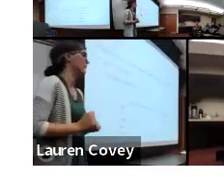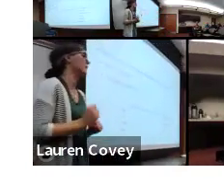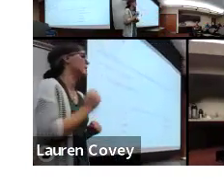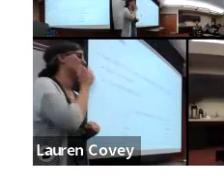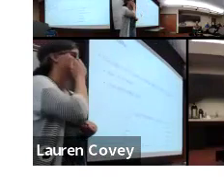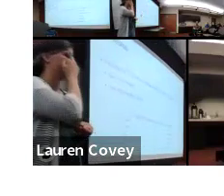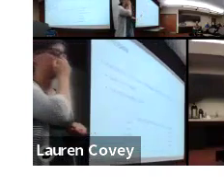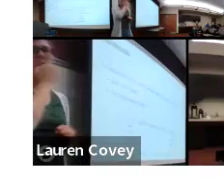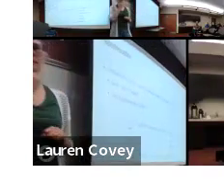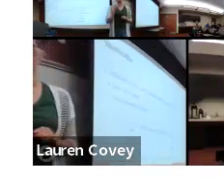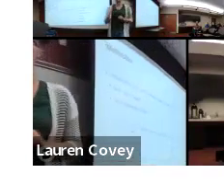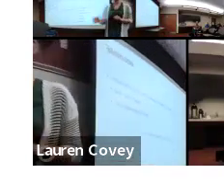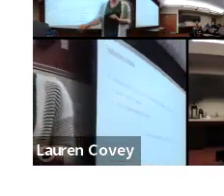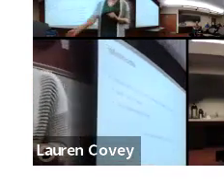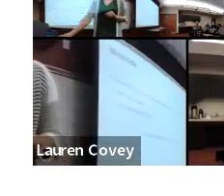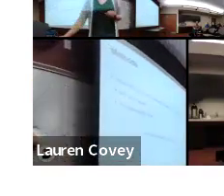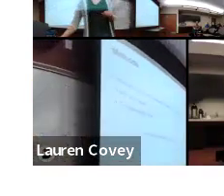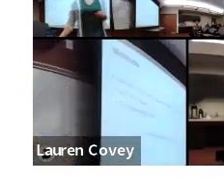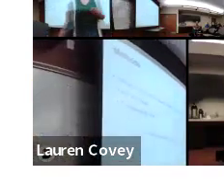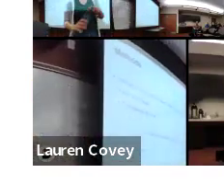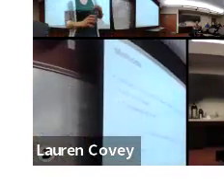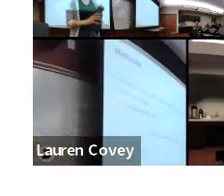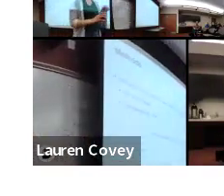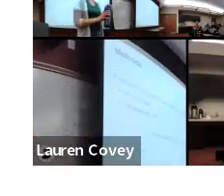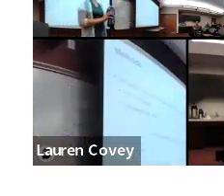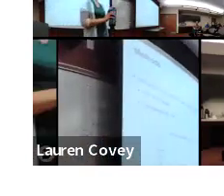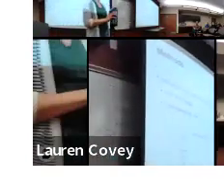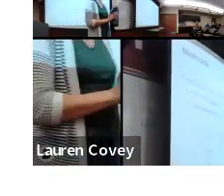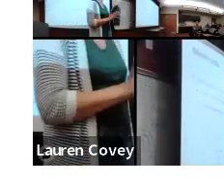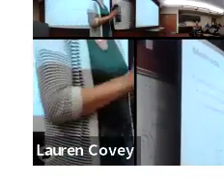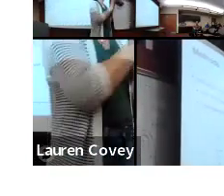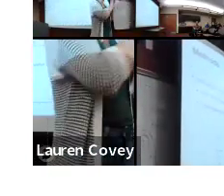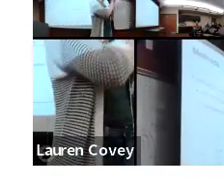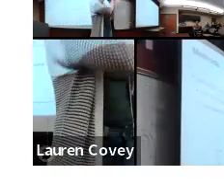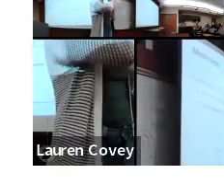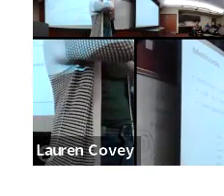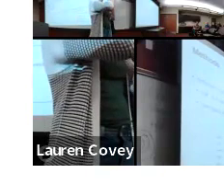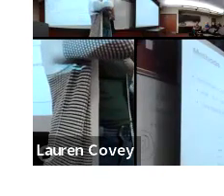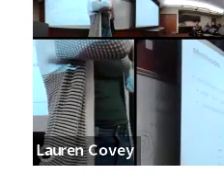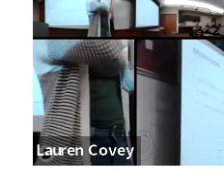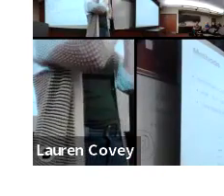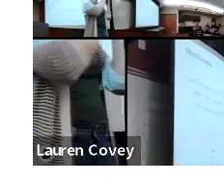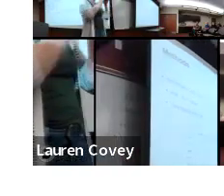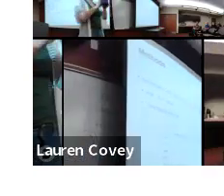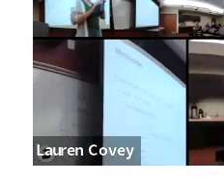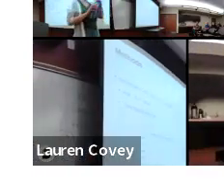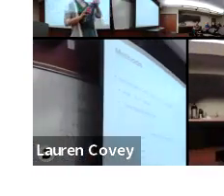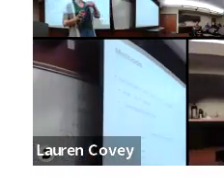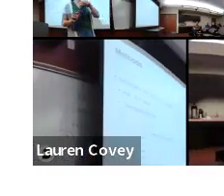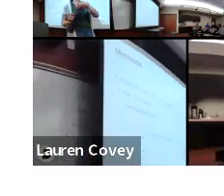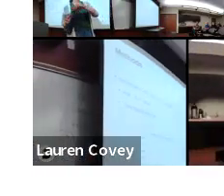One instance is enough. Yeah. I'm just wondering, like, if you expect to see the same kind of patterns